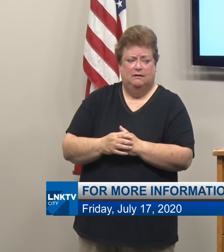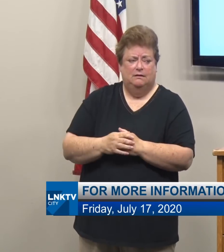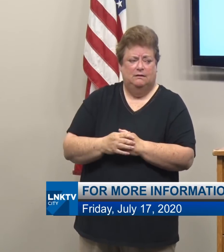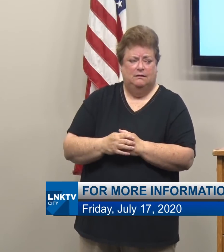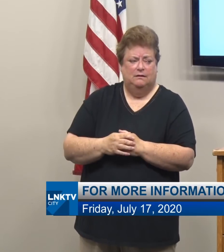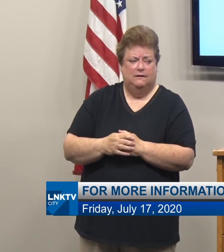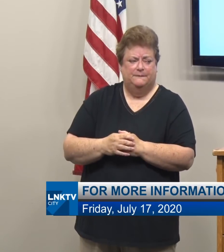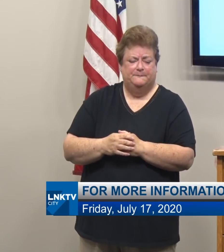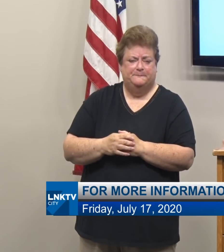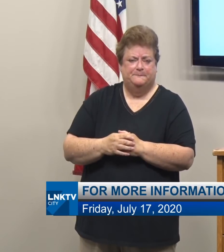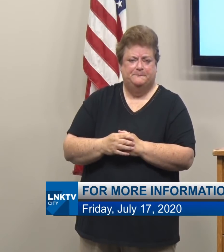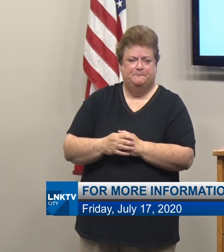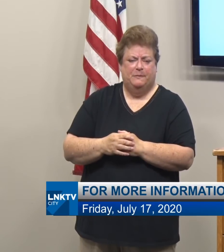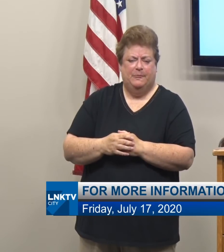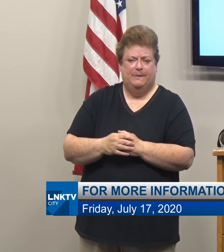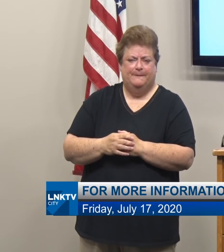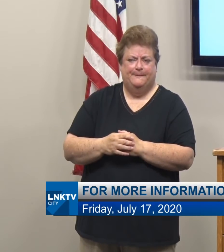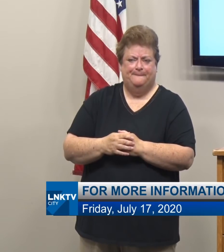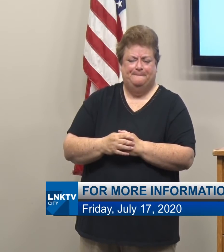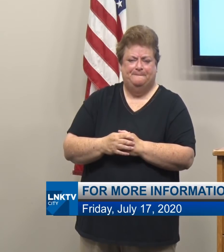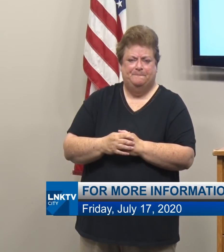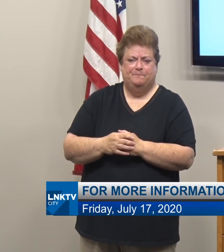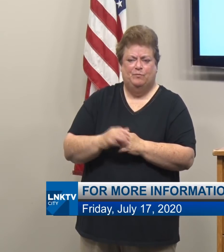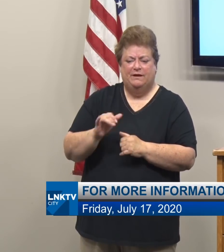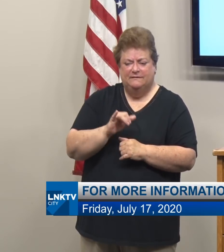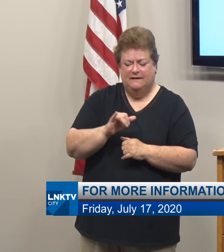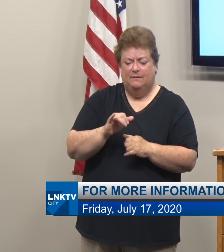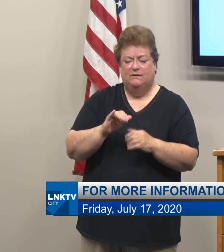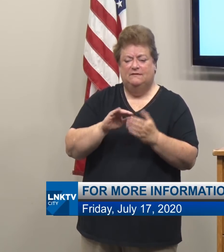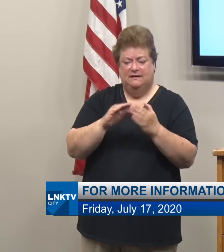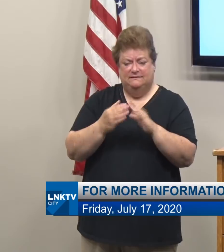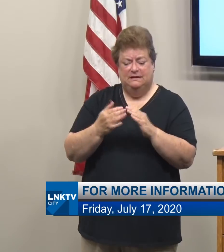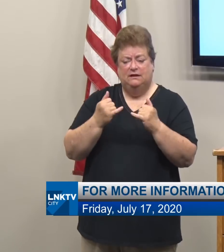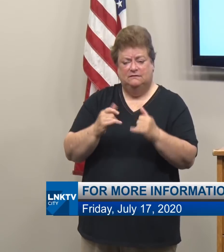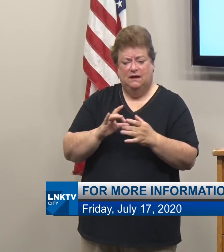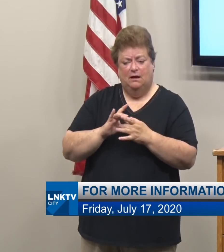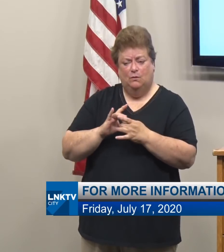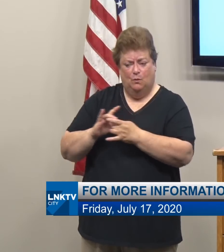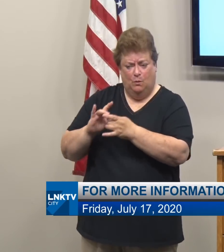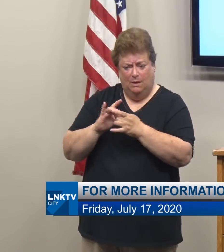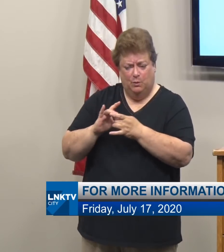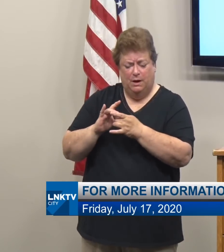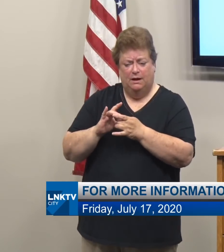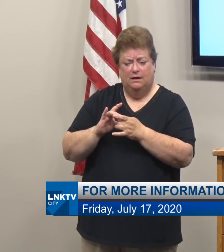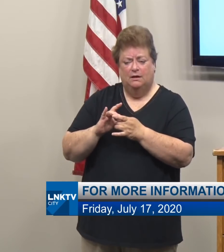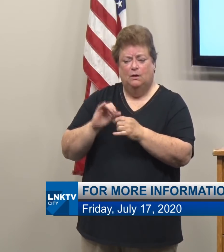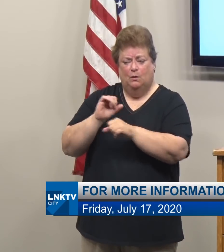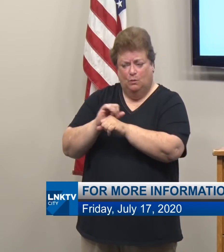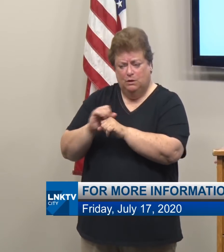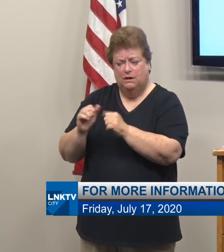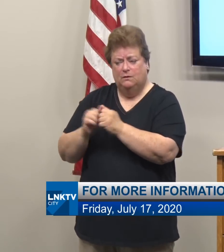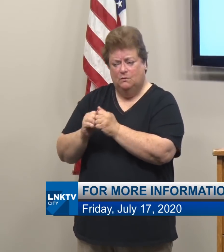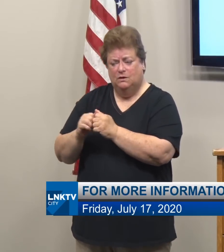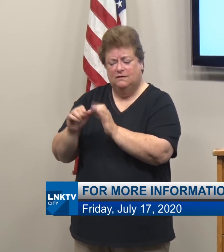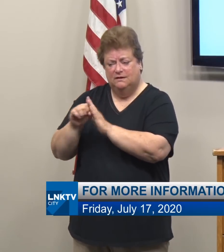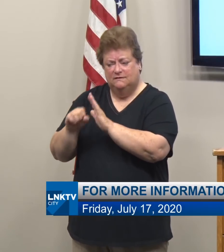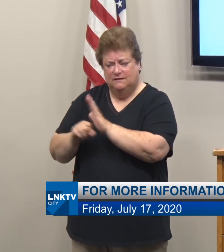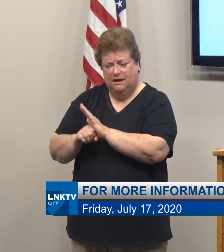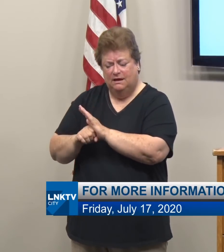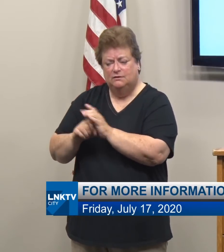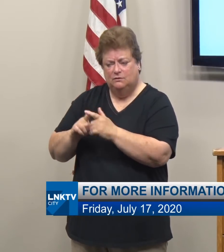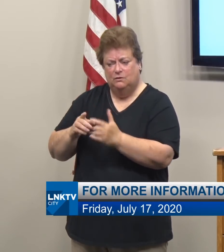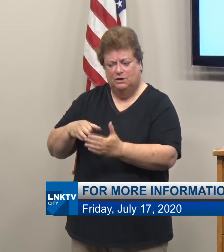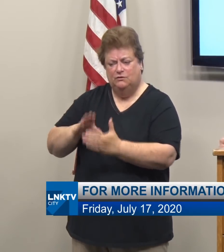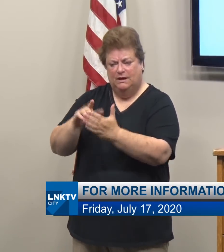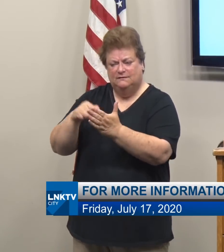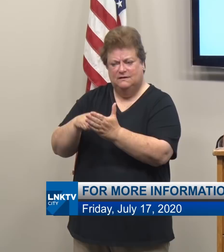all. And just as the city has cooperated and partnered with the state in addressing the crisis as